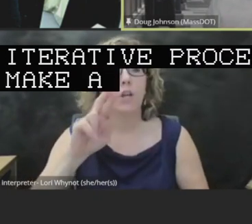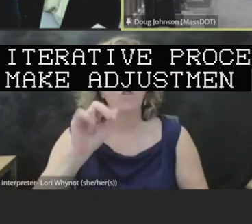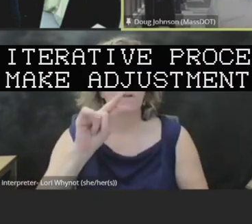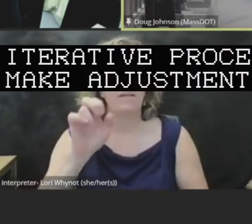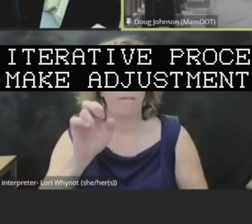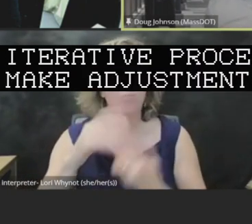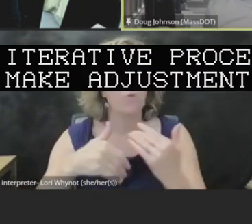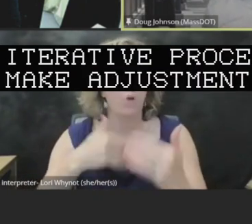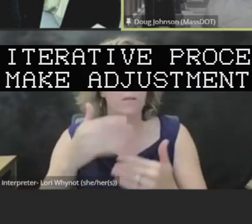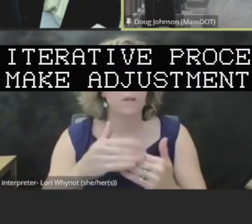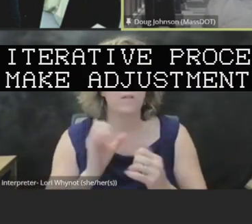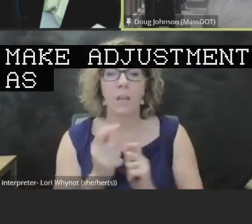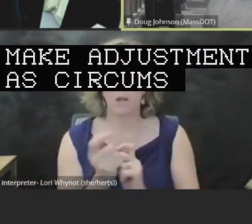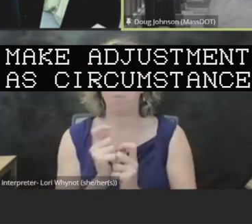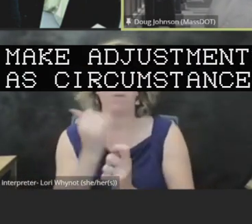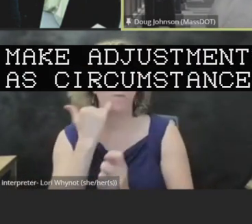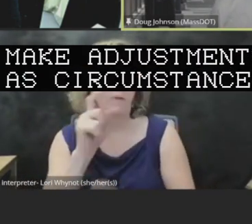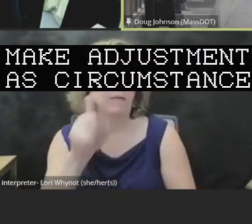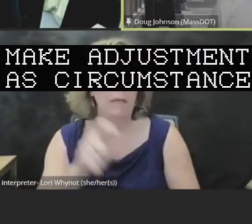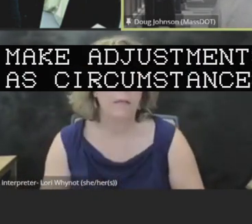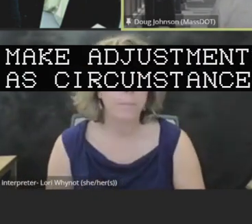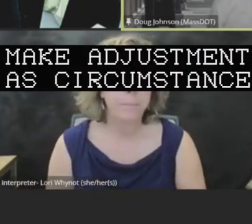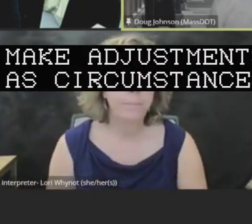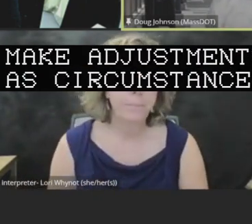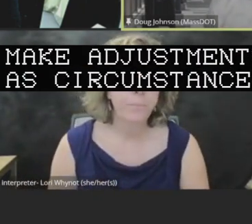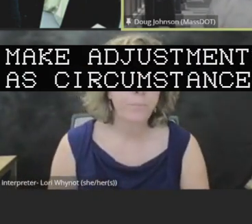ridership or travel demands.